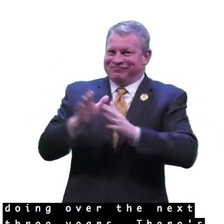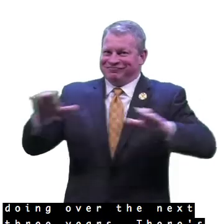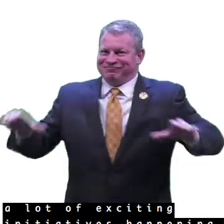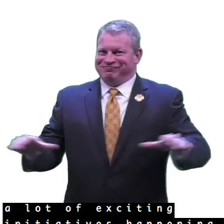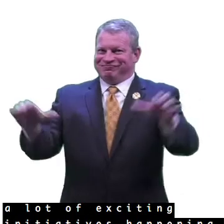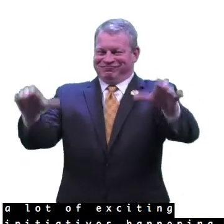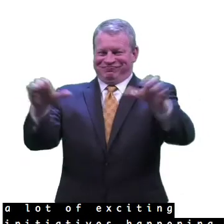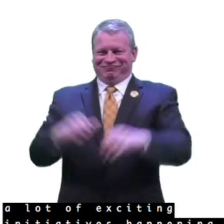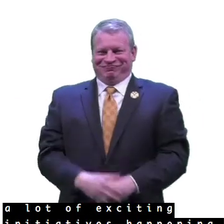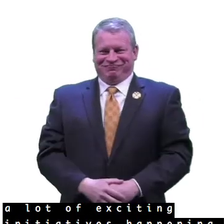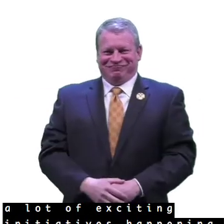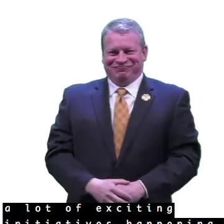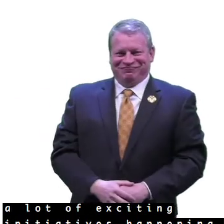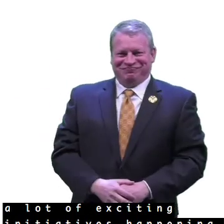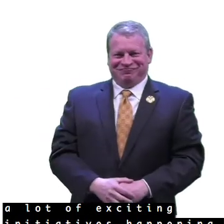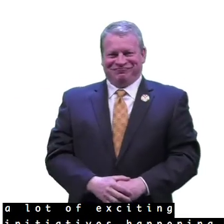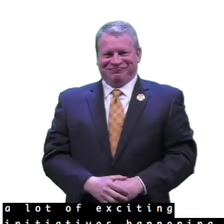There's a lot of exciting initiatives happening.